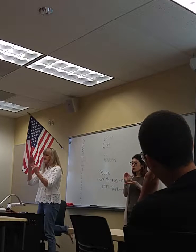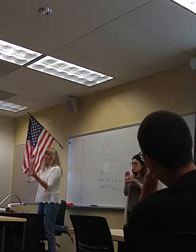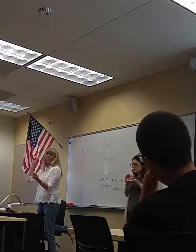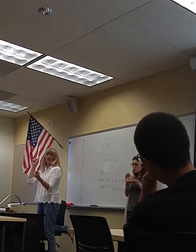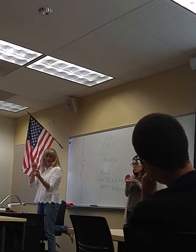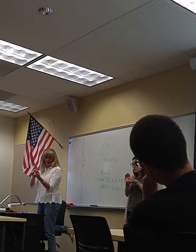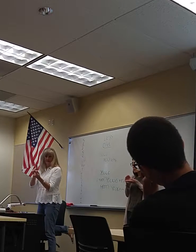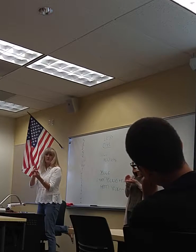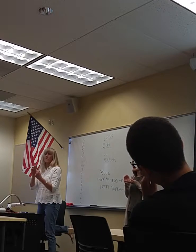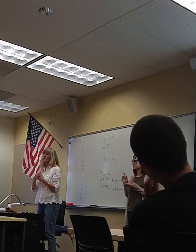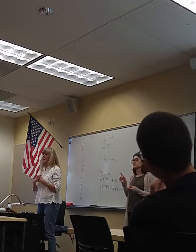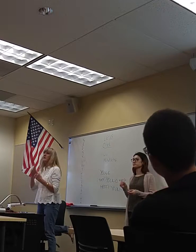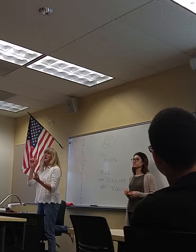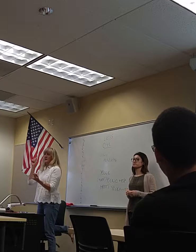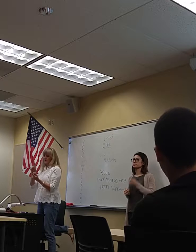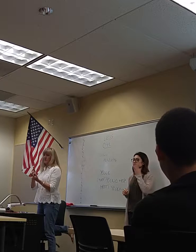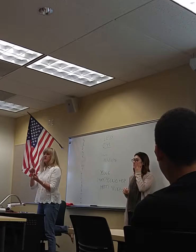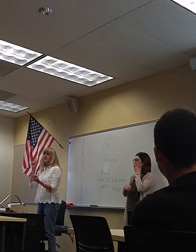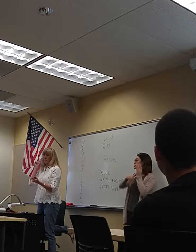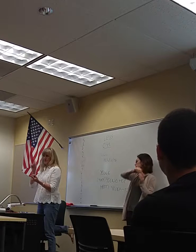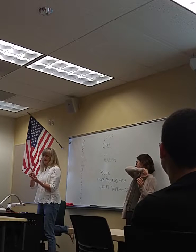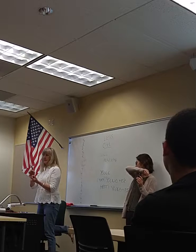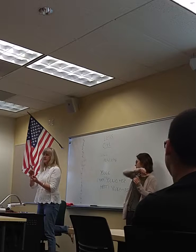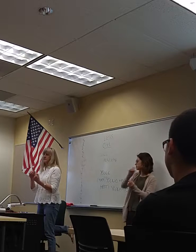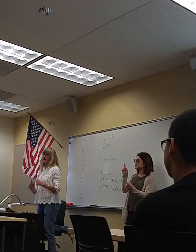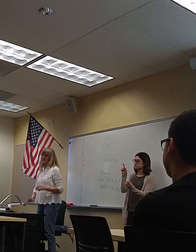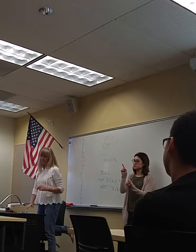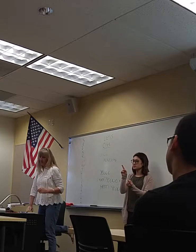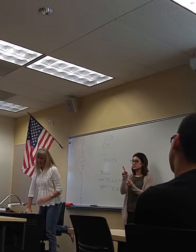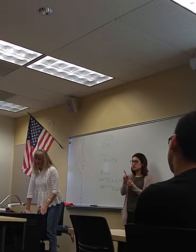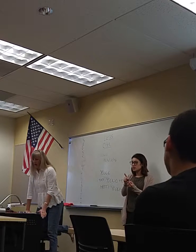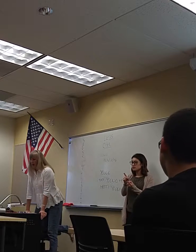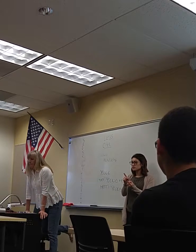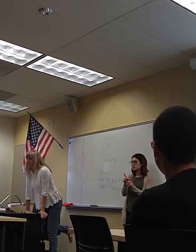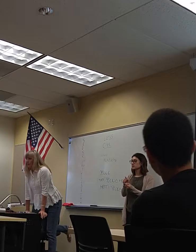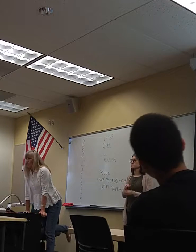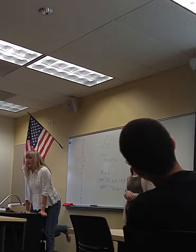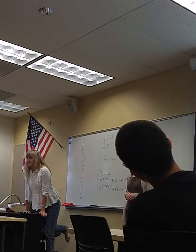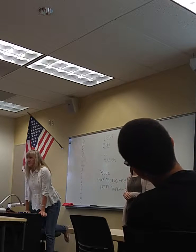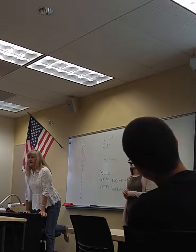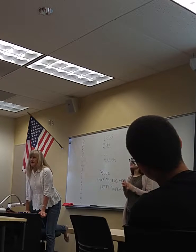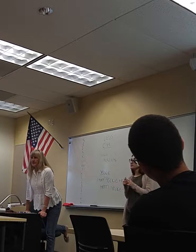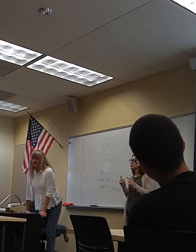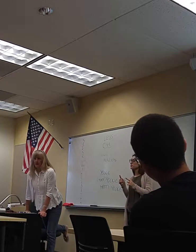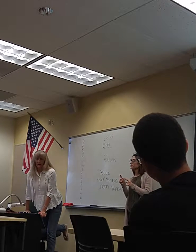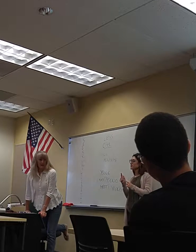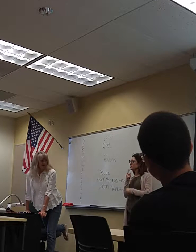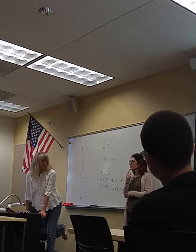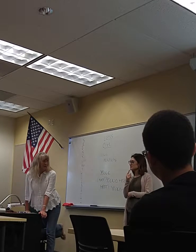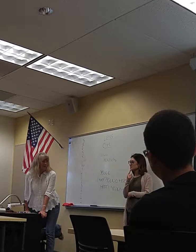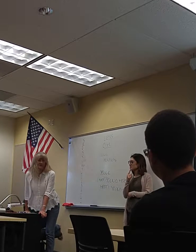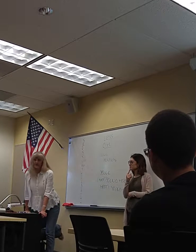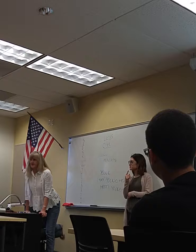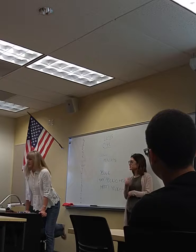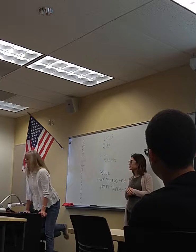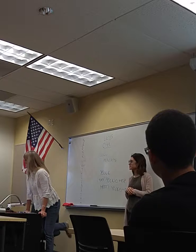or Less. less, Rowena. You can, you know, it's less than. But when I say things like, you'll have to finger spell this